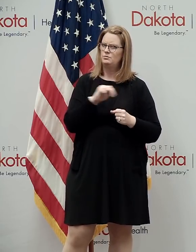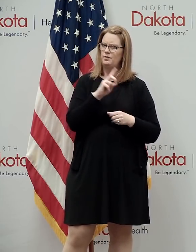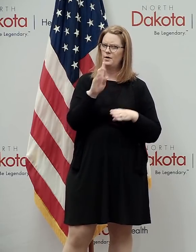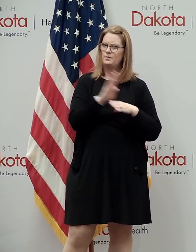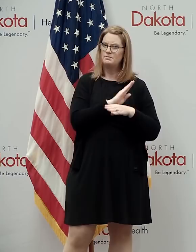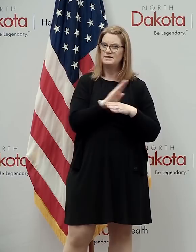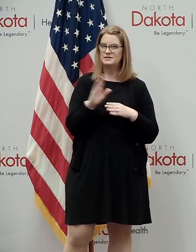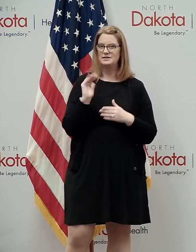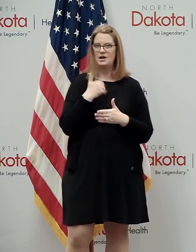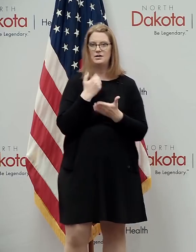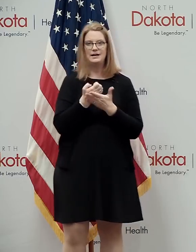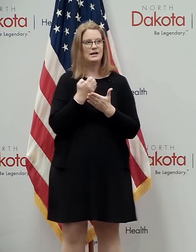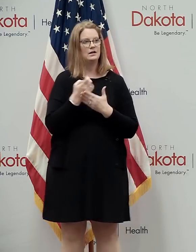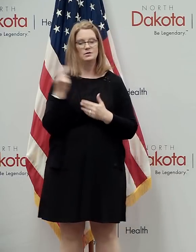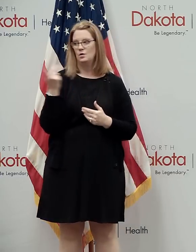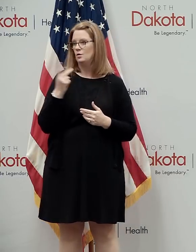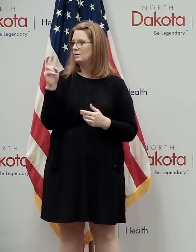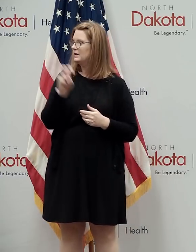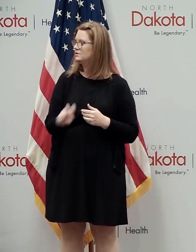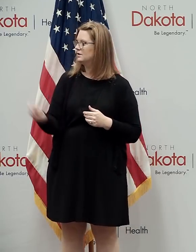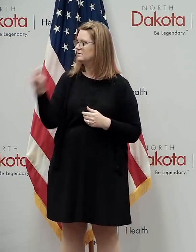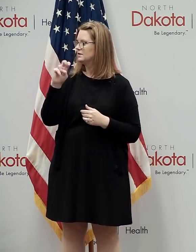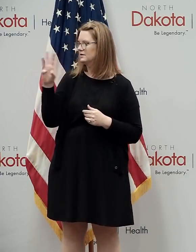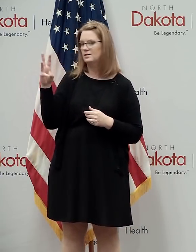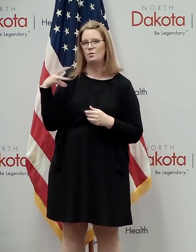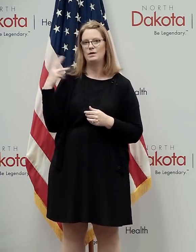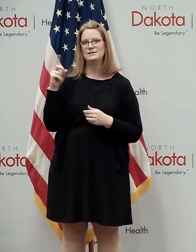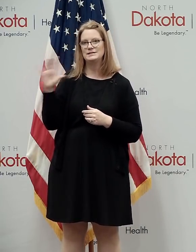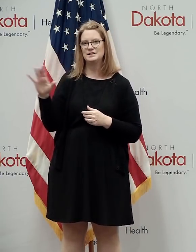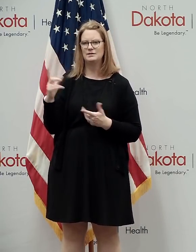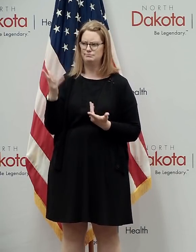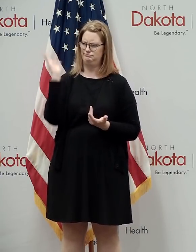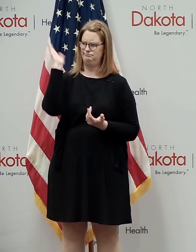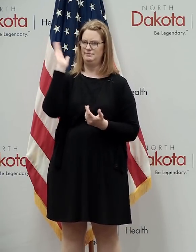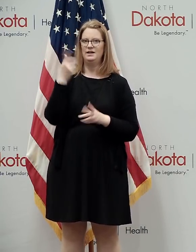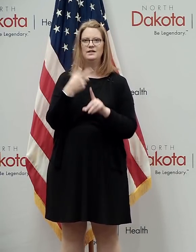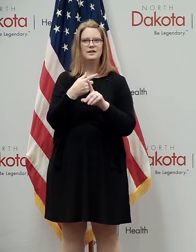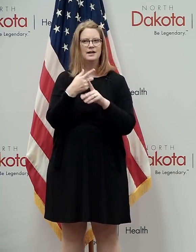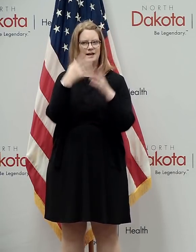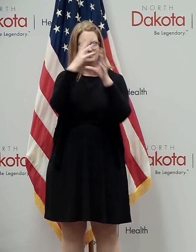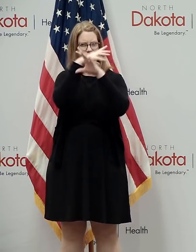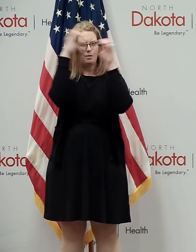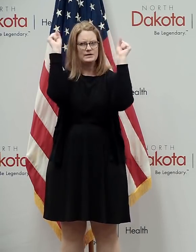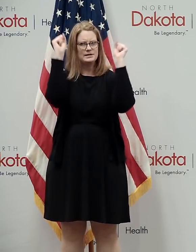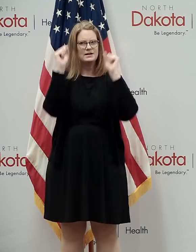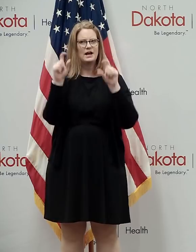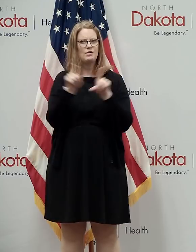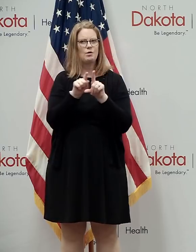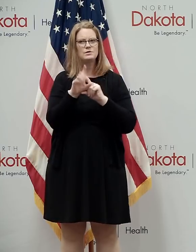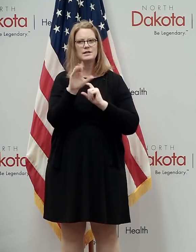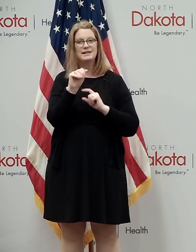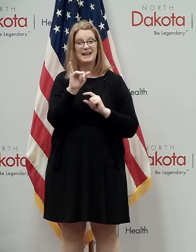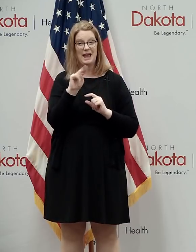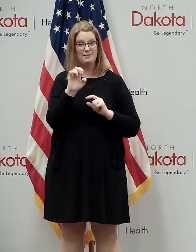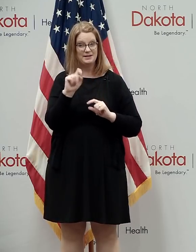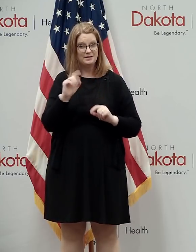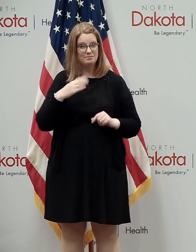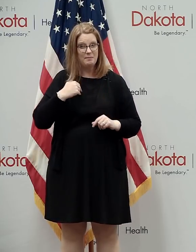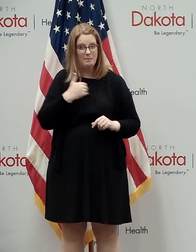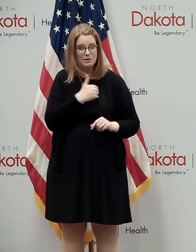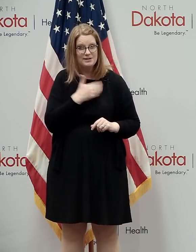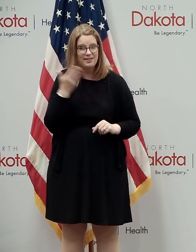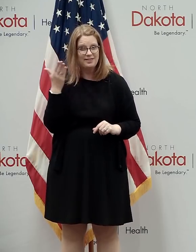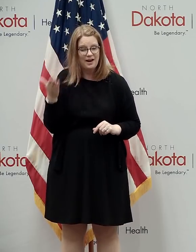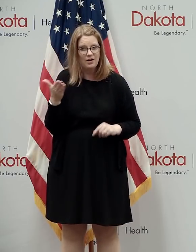economy. She traveled with me to the White House, did a great job presenting in front of the President and the cabinet members that were there. And she